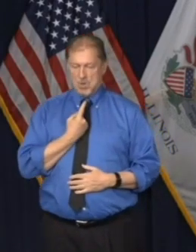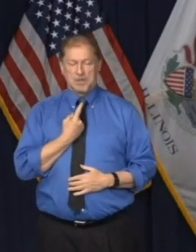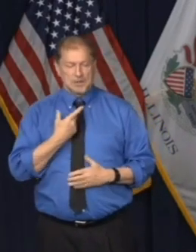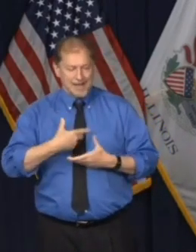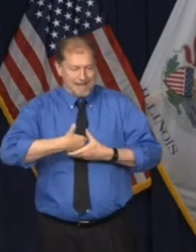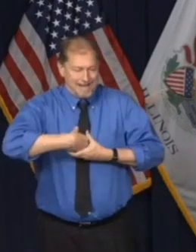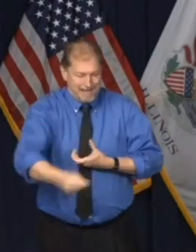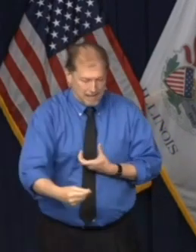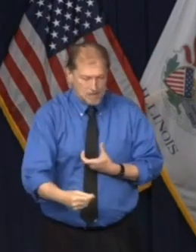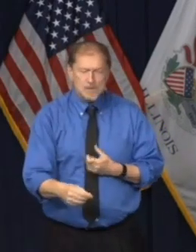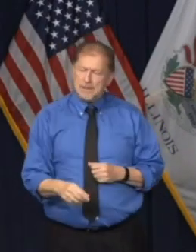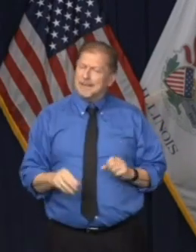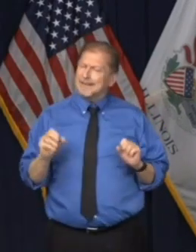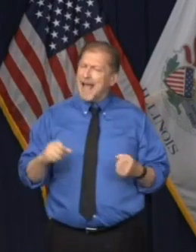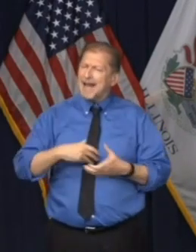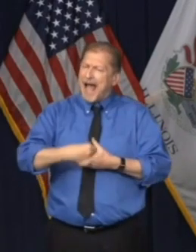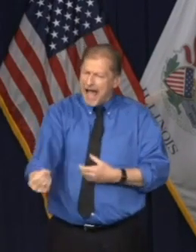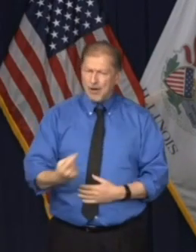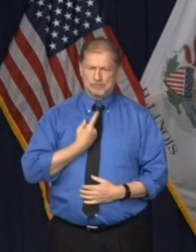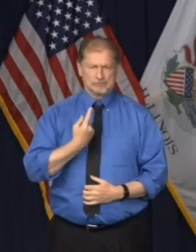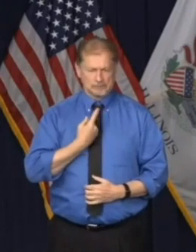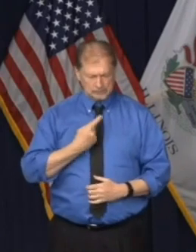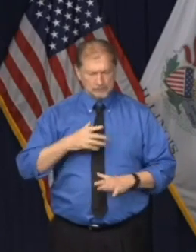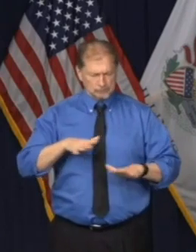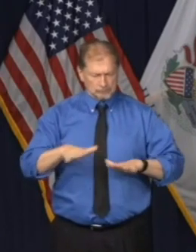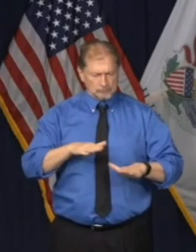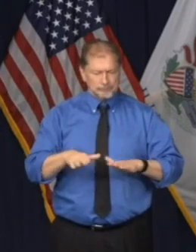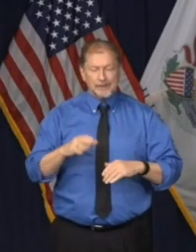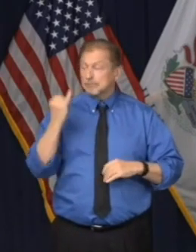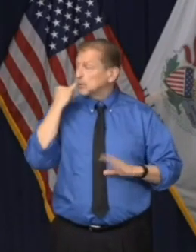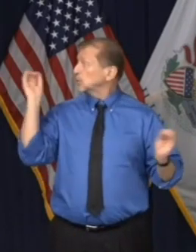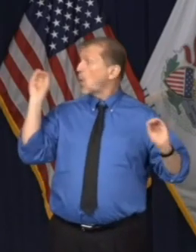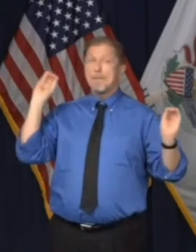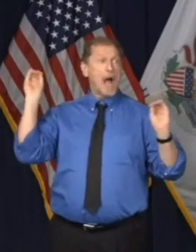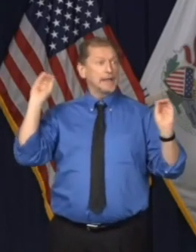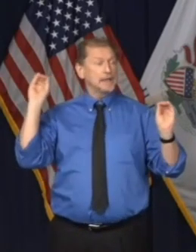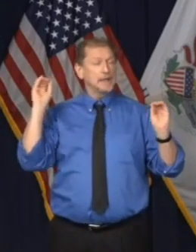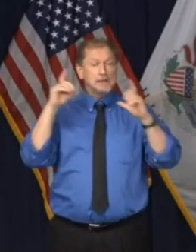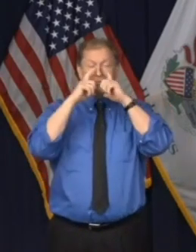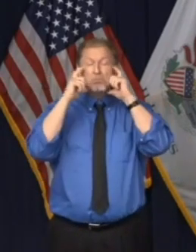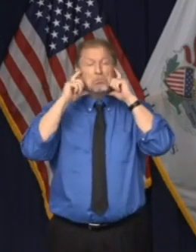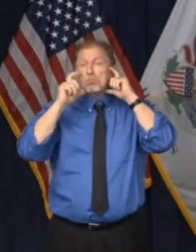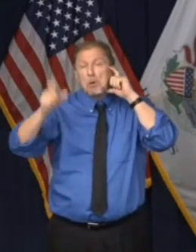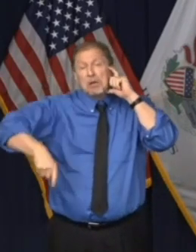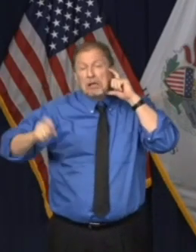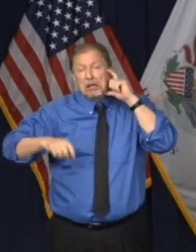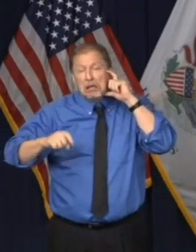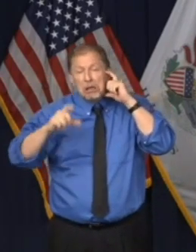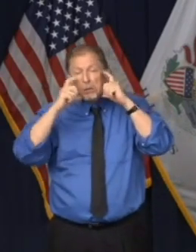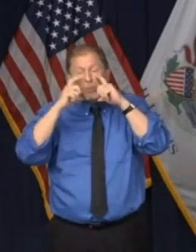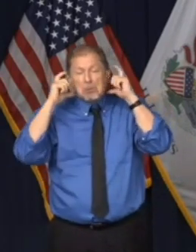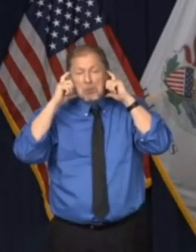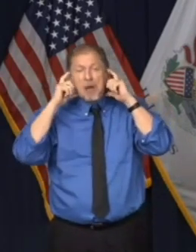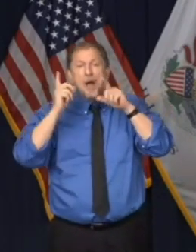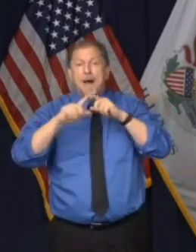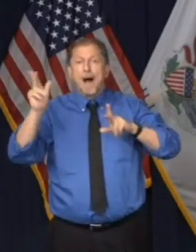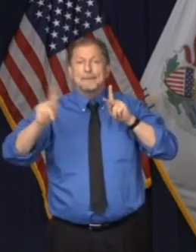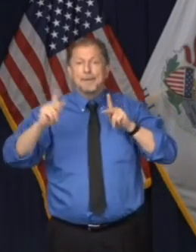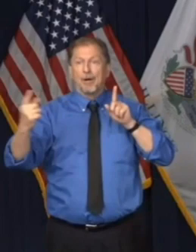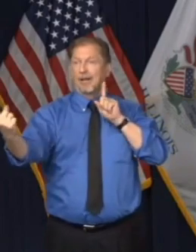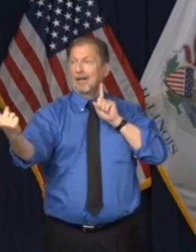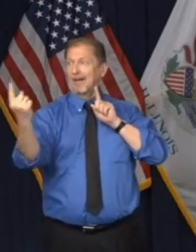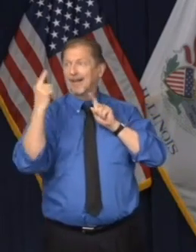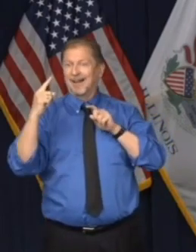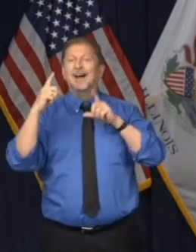going outside and enjoying the outdoors without a mask if they're not going to be in a public place with others. But when you're in a